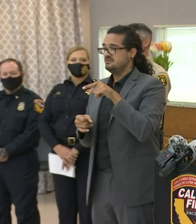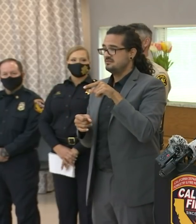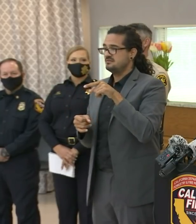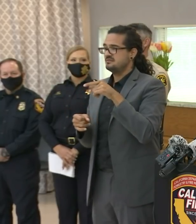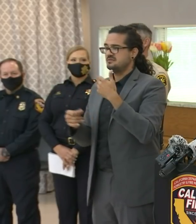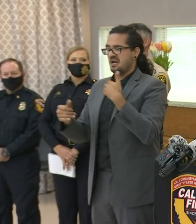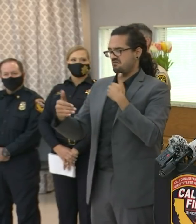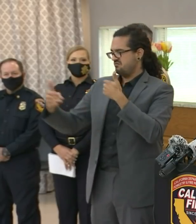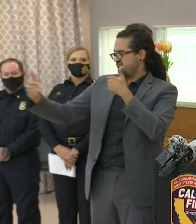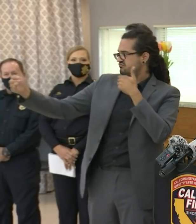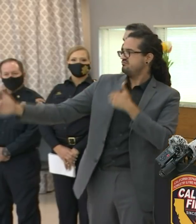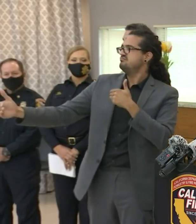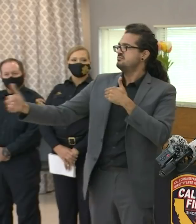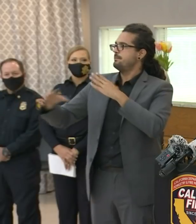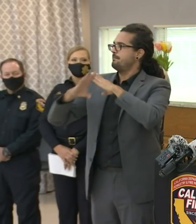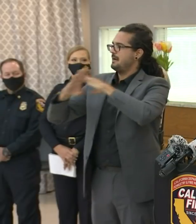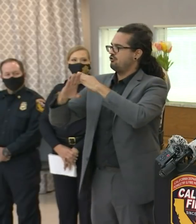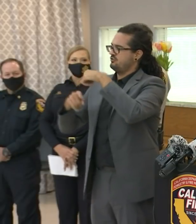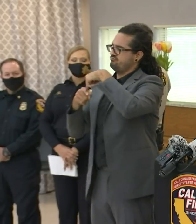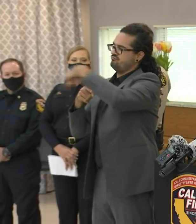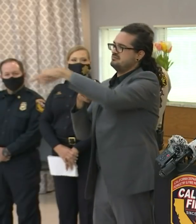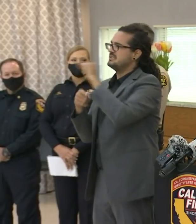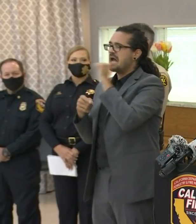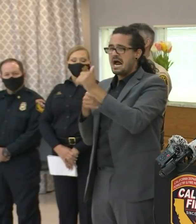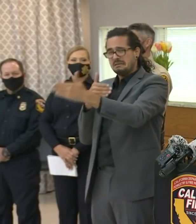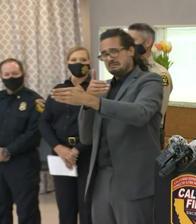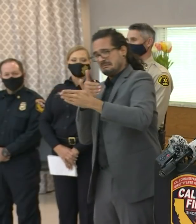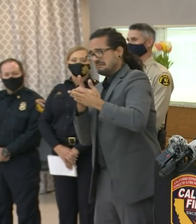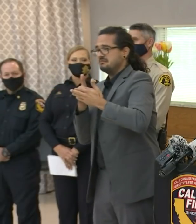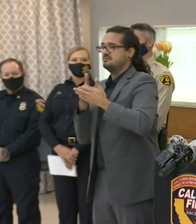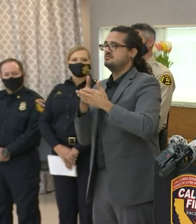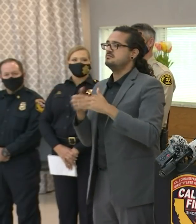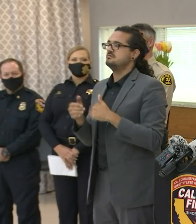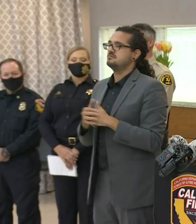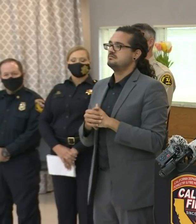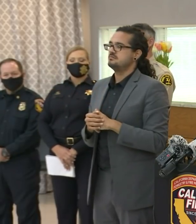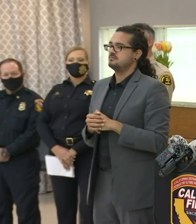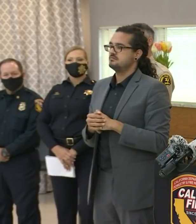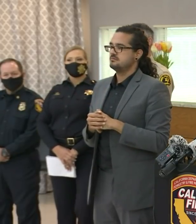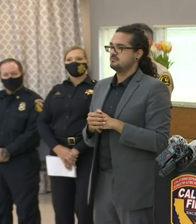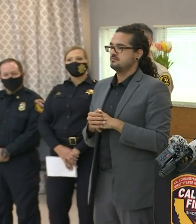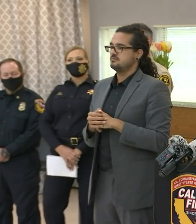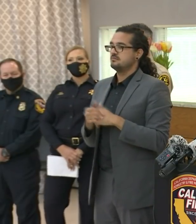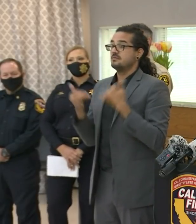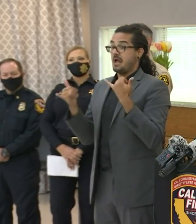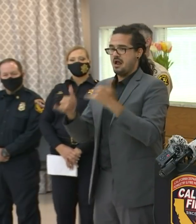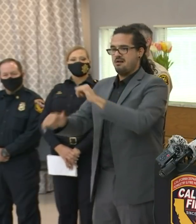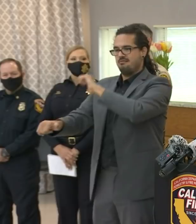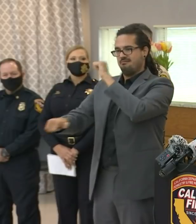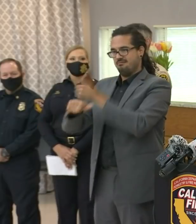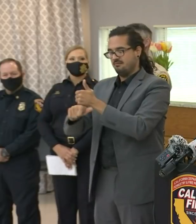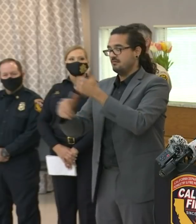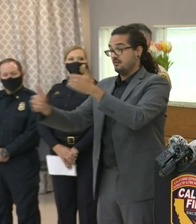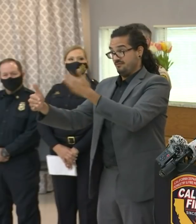protection for those areas. And today they started at what we call a secondary contingency line, so basically a backup, if you will, of that control